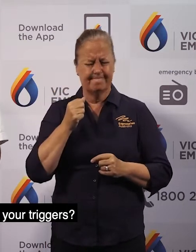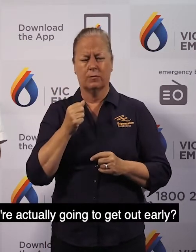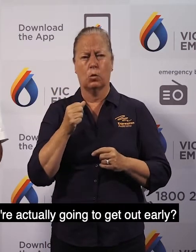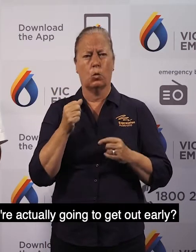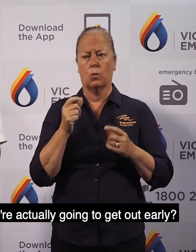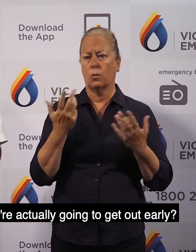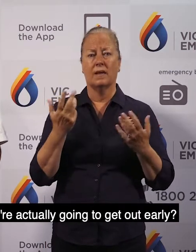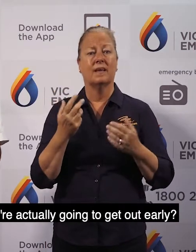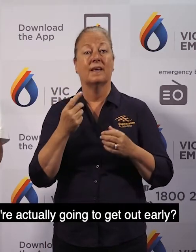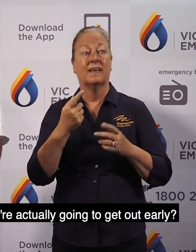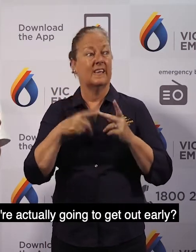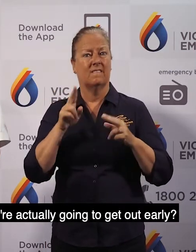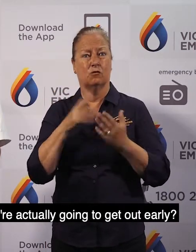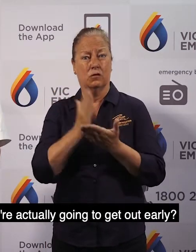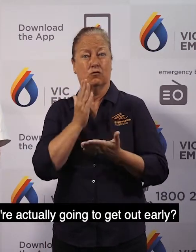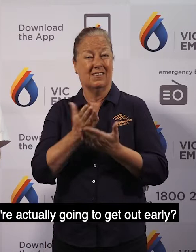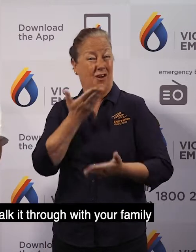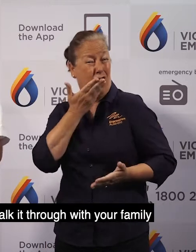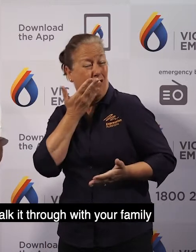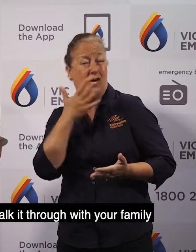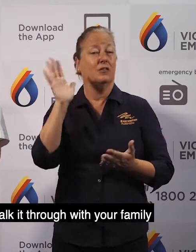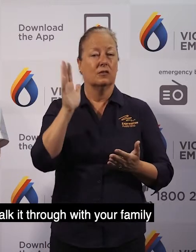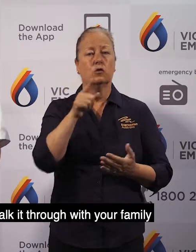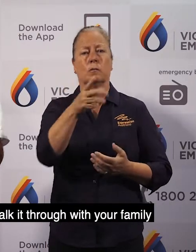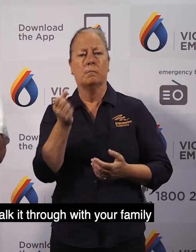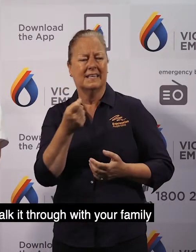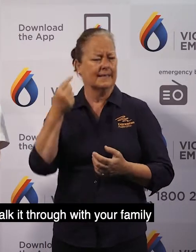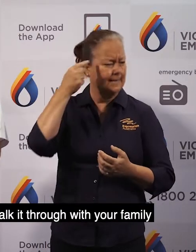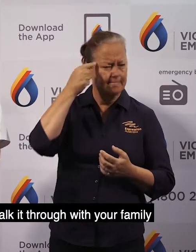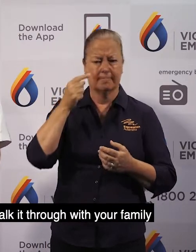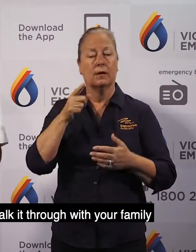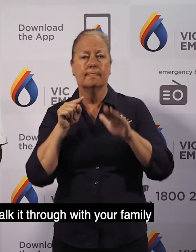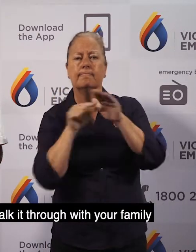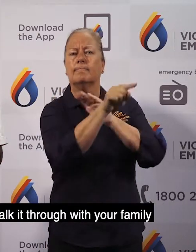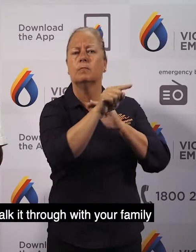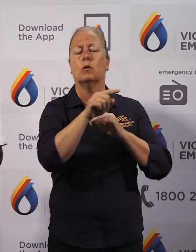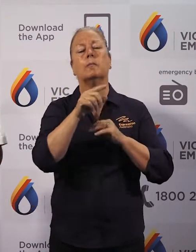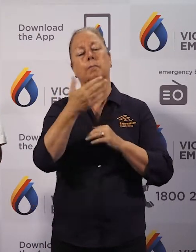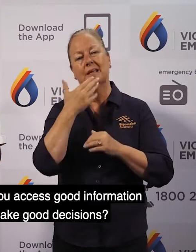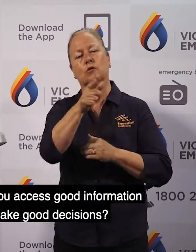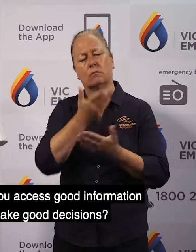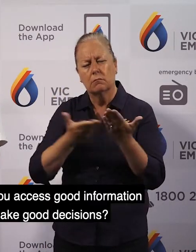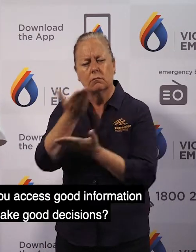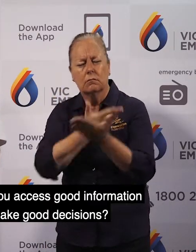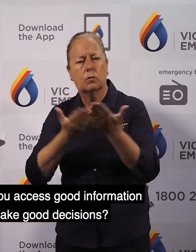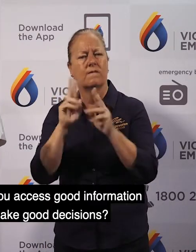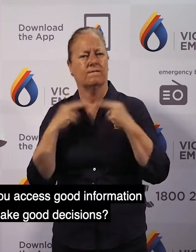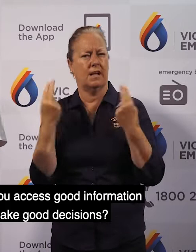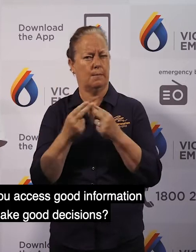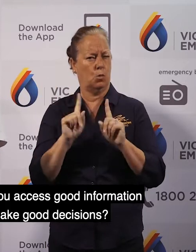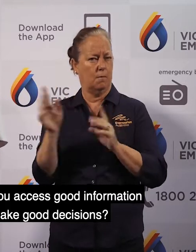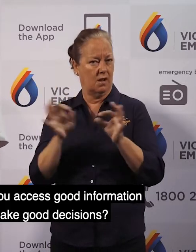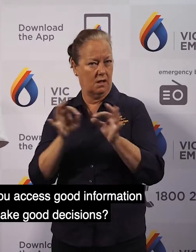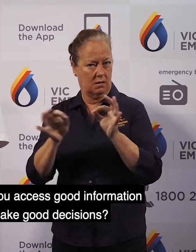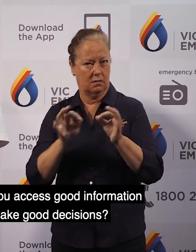triggers? Is it a day of extreme when you're actually going to get out early? So think that through, talk it through with your family. Then it's about how do you